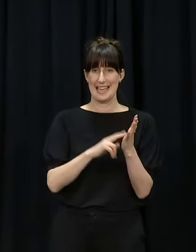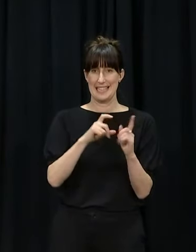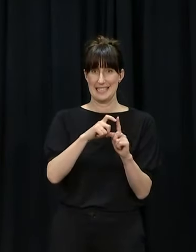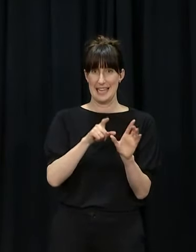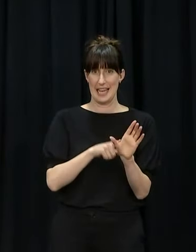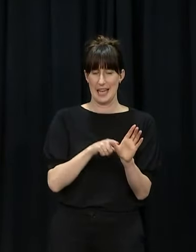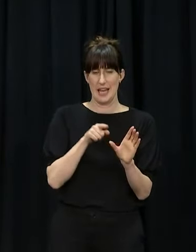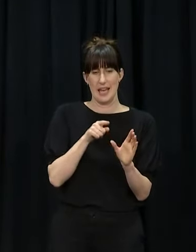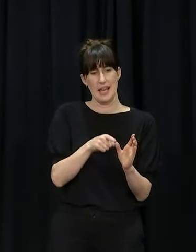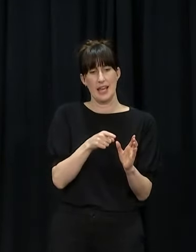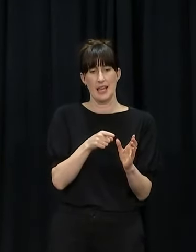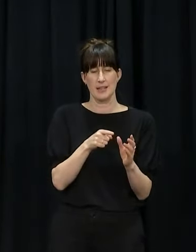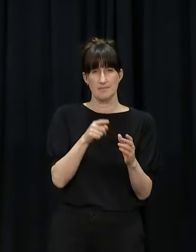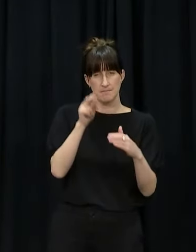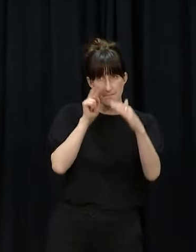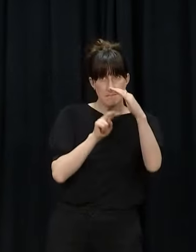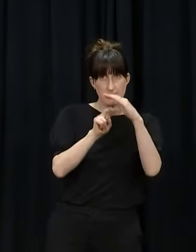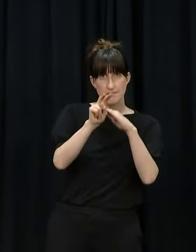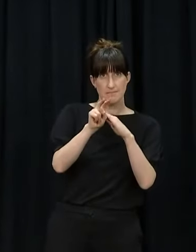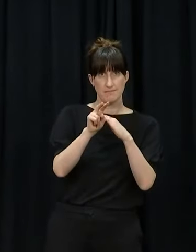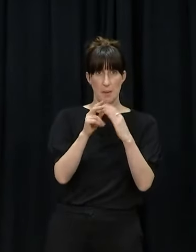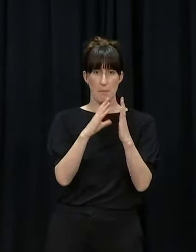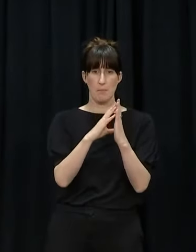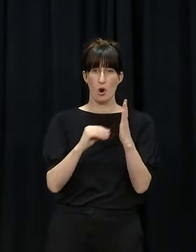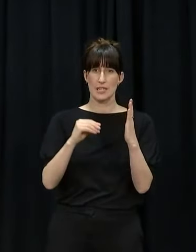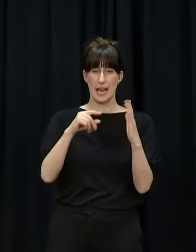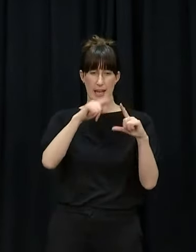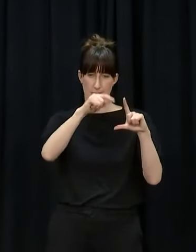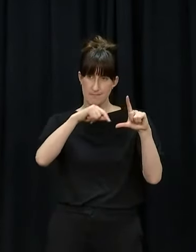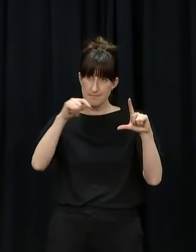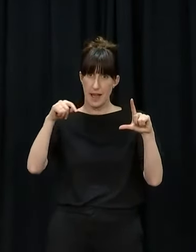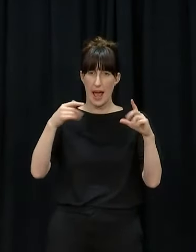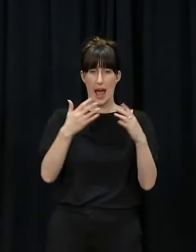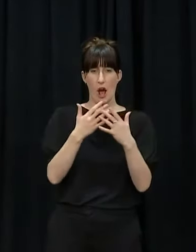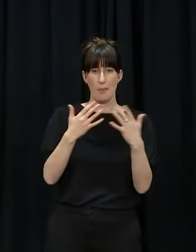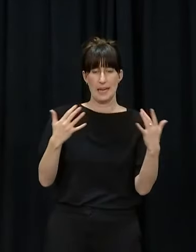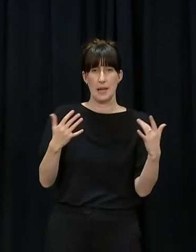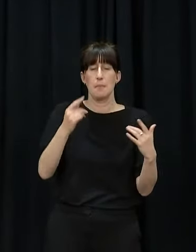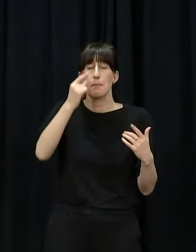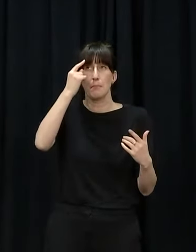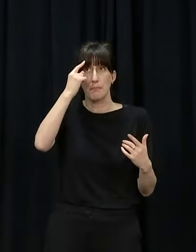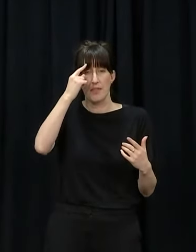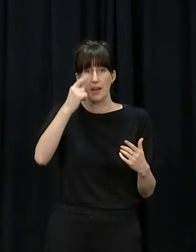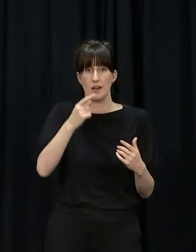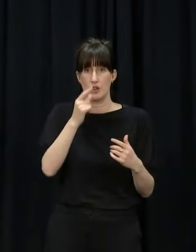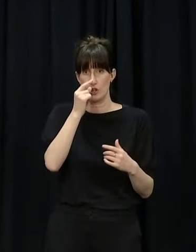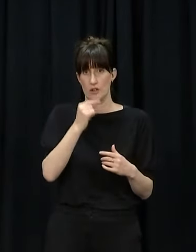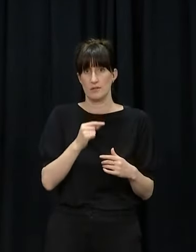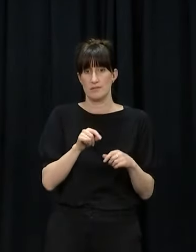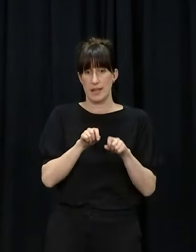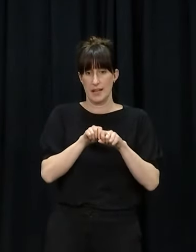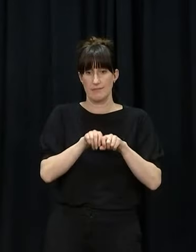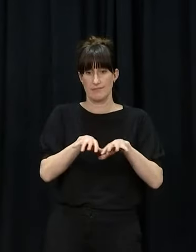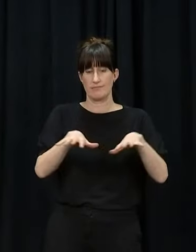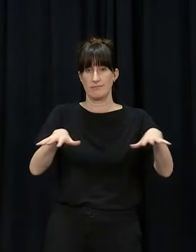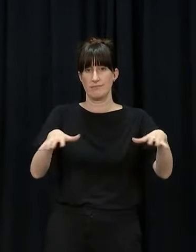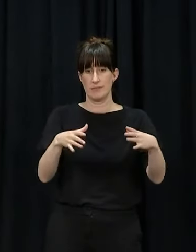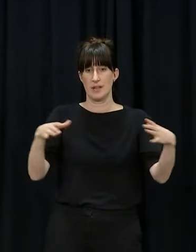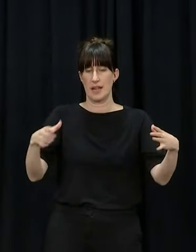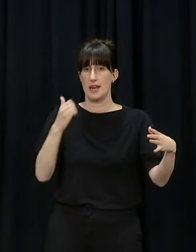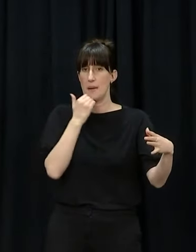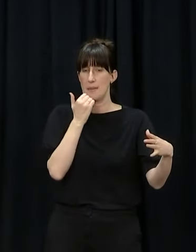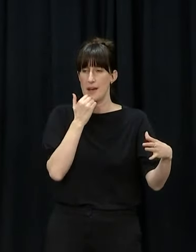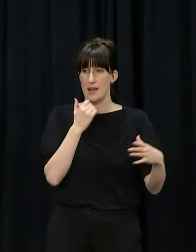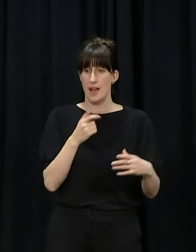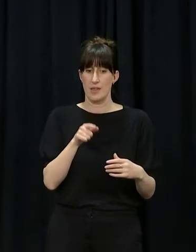numbers overnight from another set of modelling that was actually based on that earliest date, that